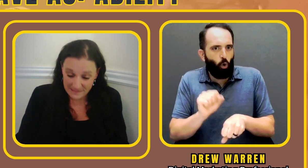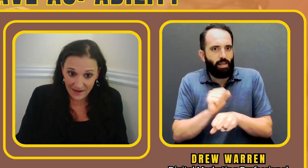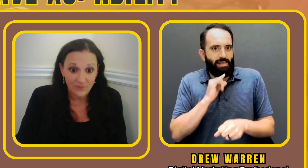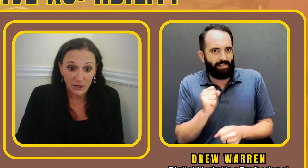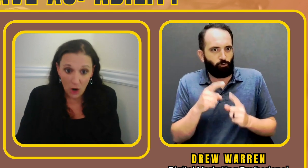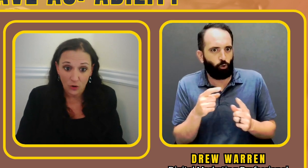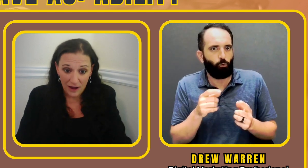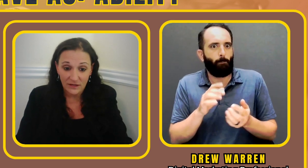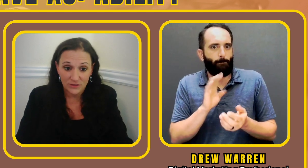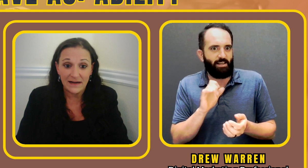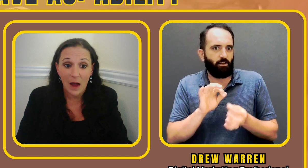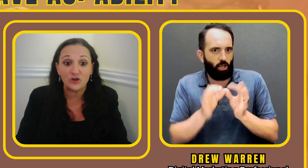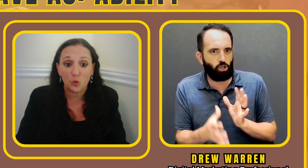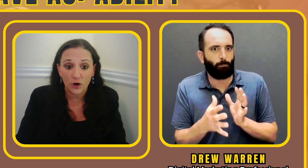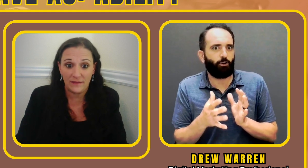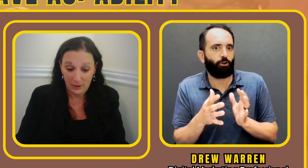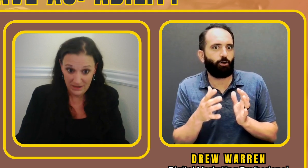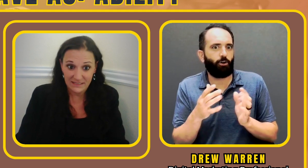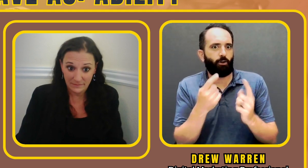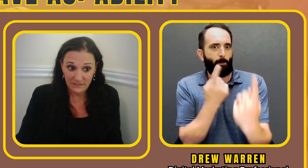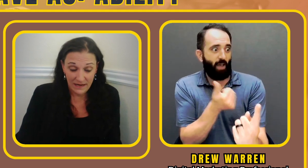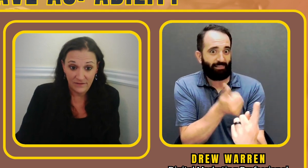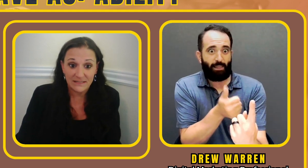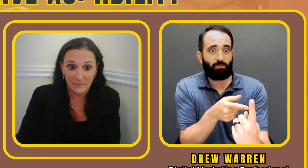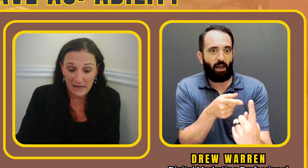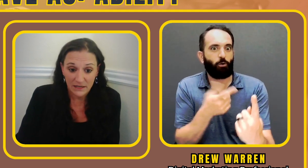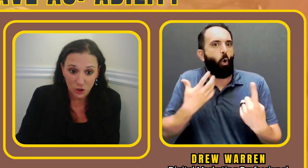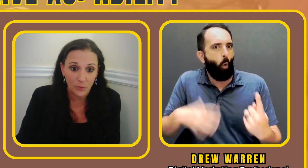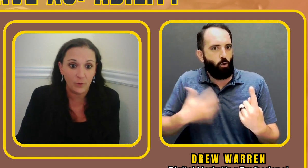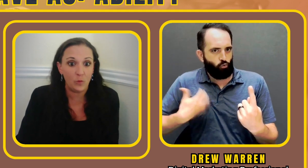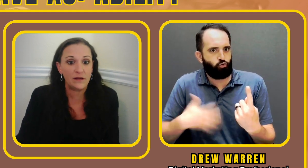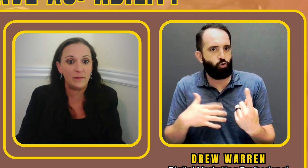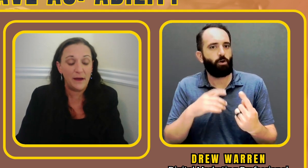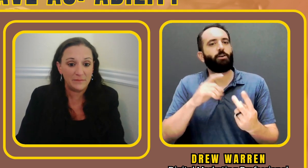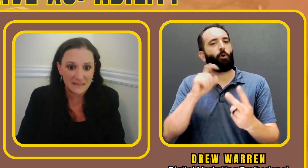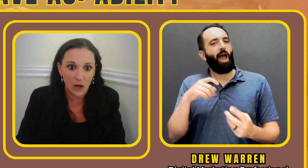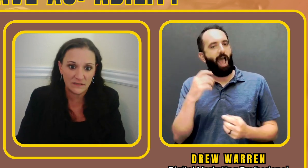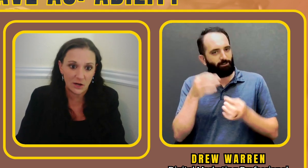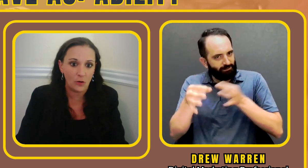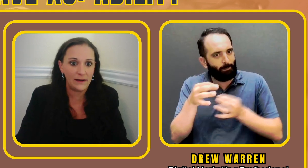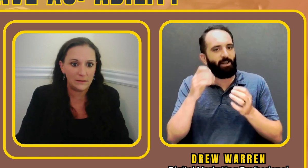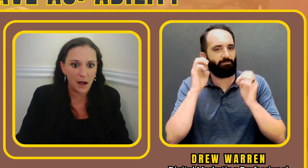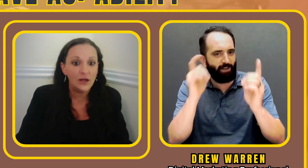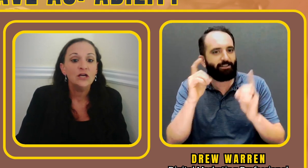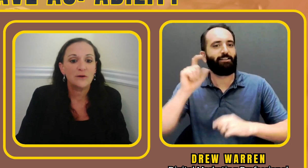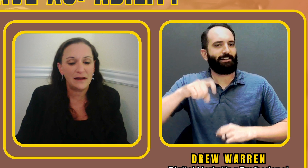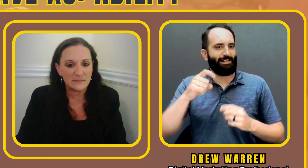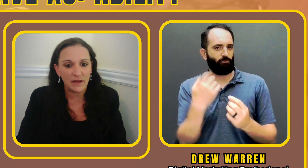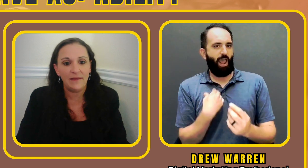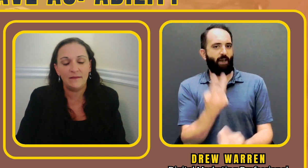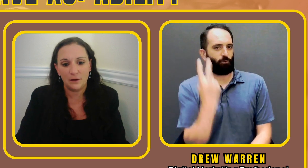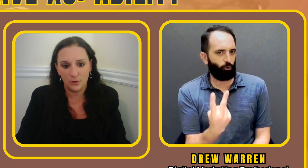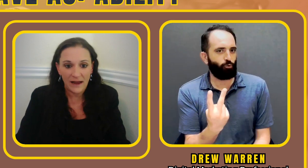what they said. And I was like, no, you have to understand how much work there is invested being an interpreter. I mean, working by themselves, it's already a lot. So